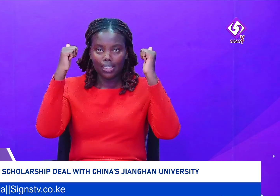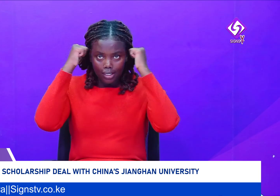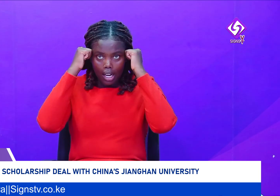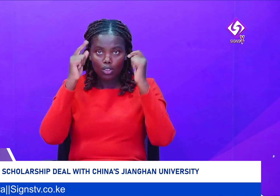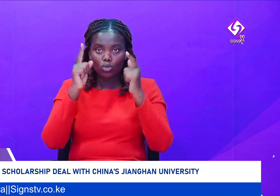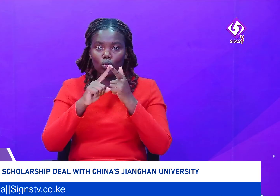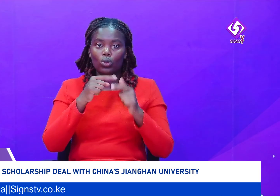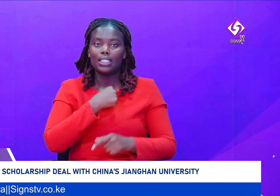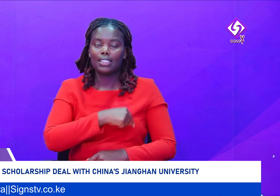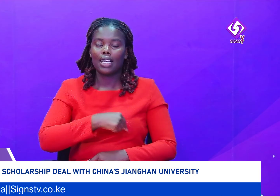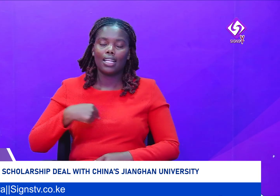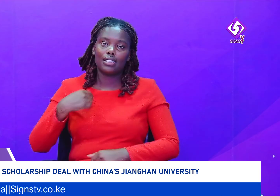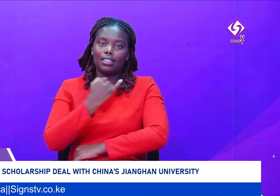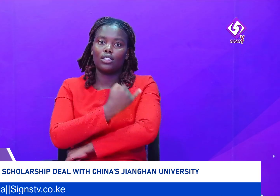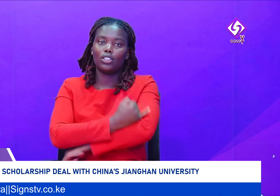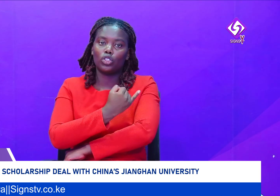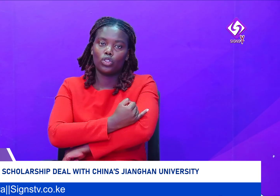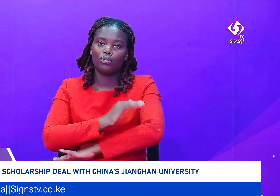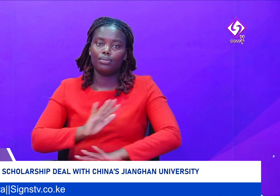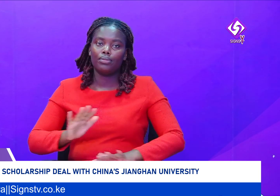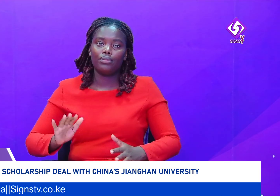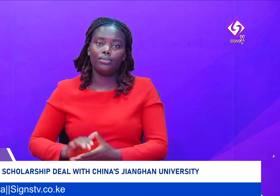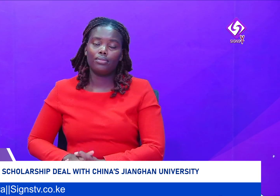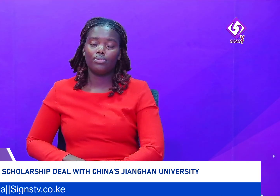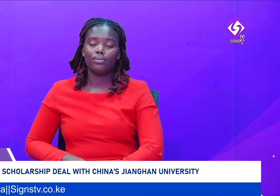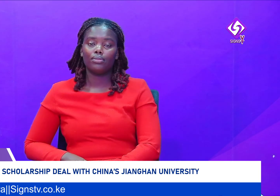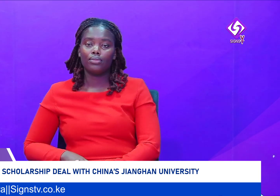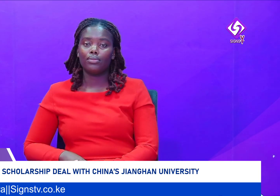to pursue advanced studies at the Chinese institution.